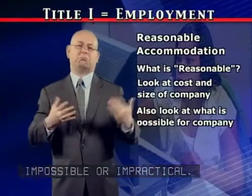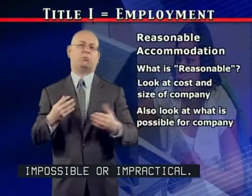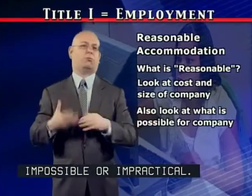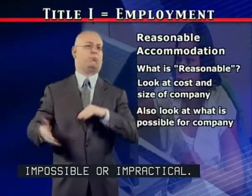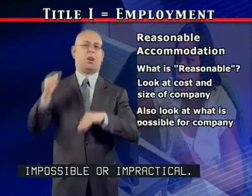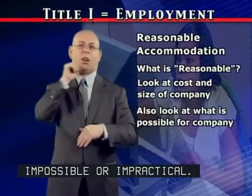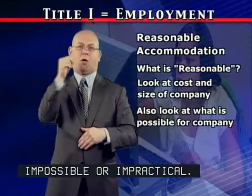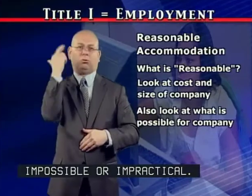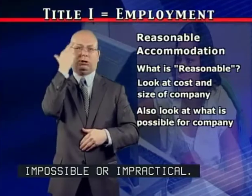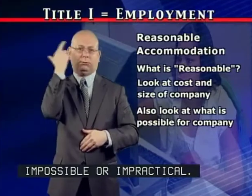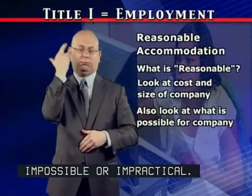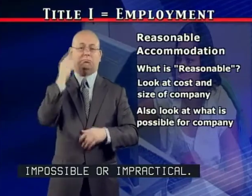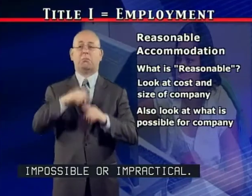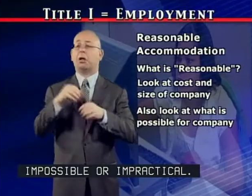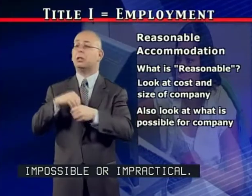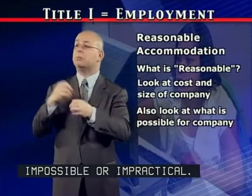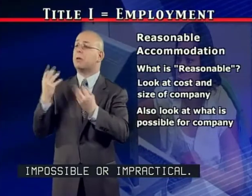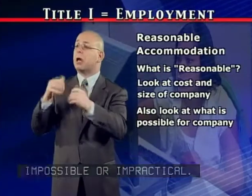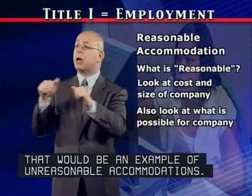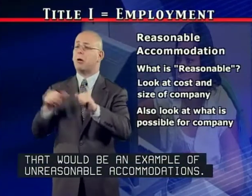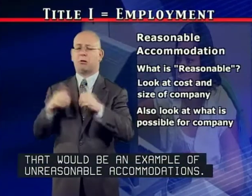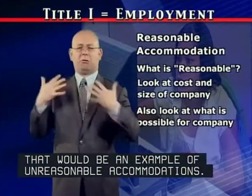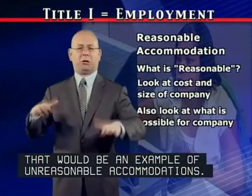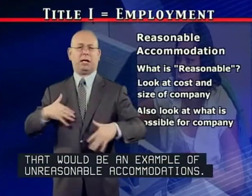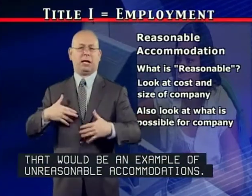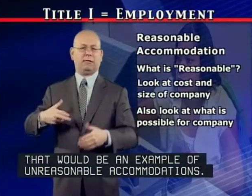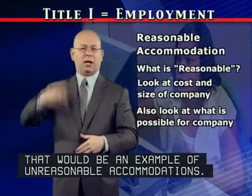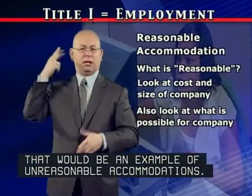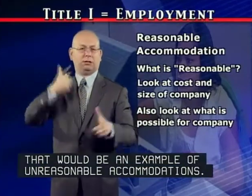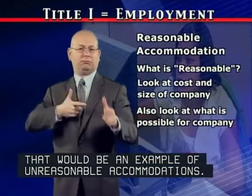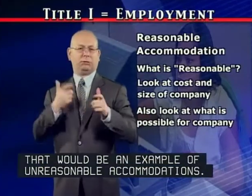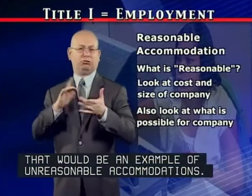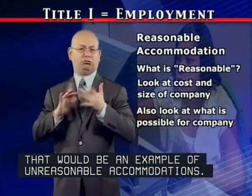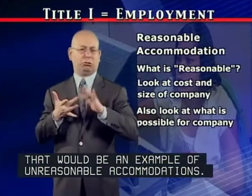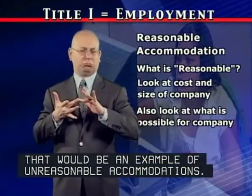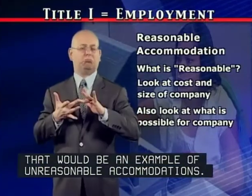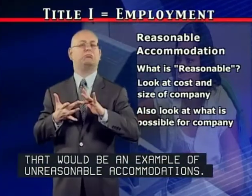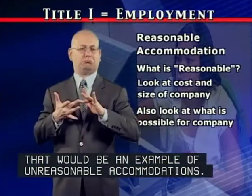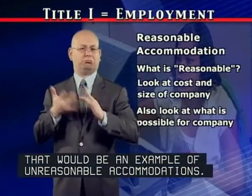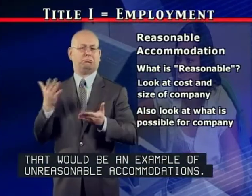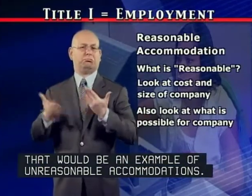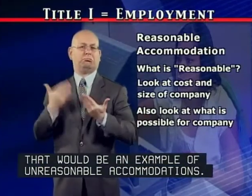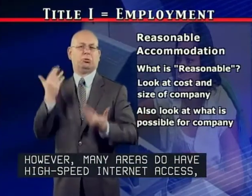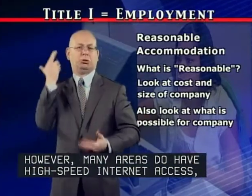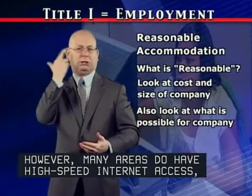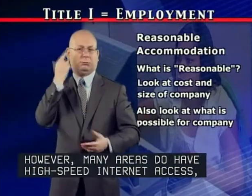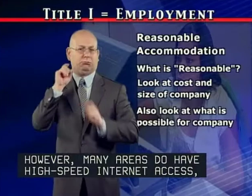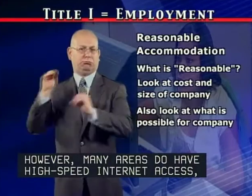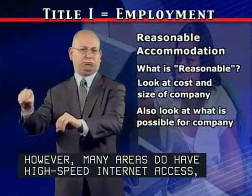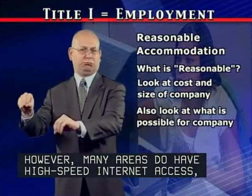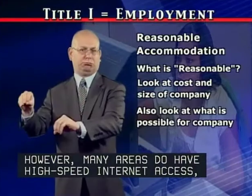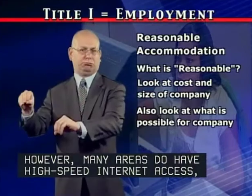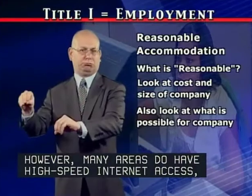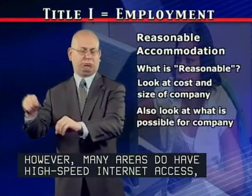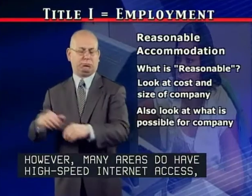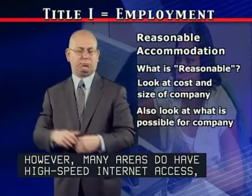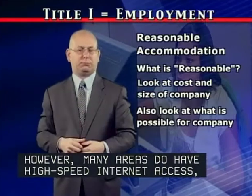is impossible or impractical. That would be an example of unreasonable accommodations. However, many areas do